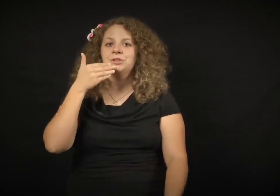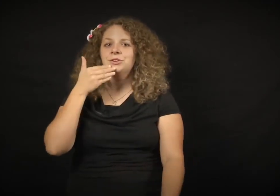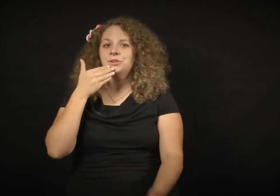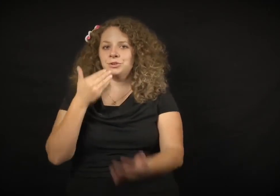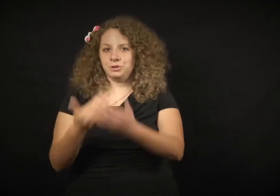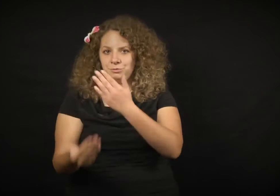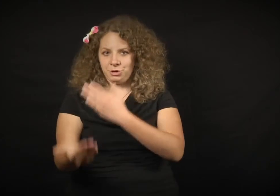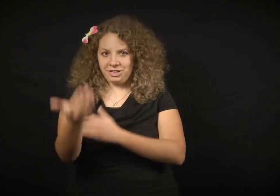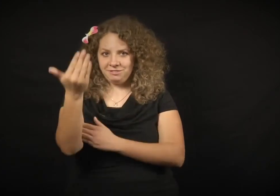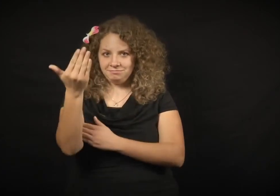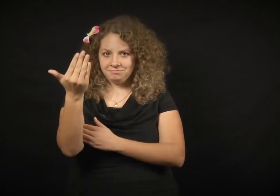Good morning.